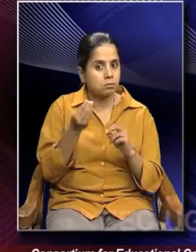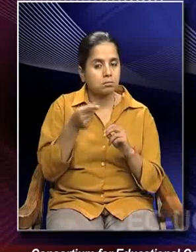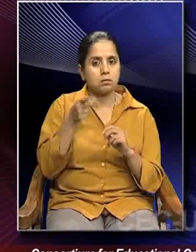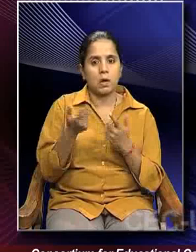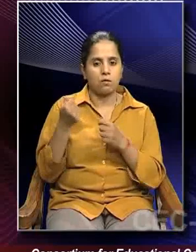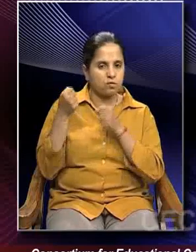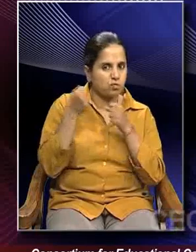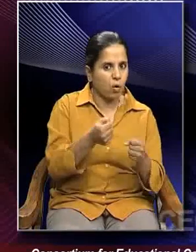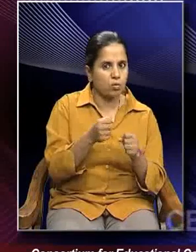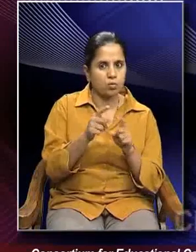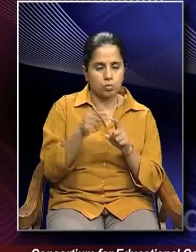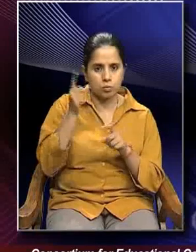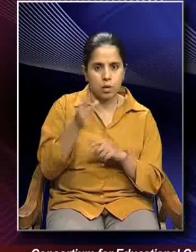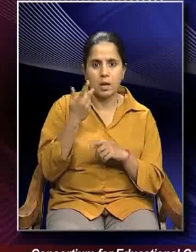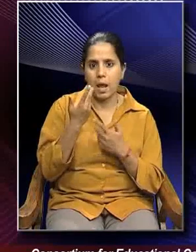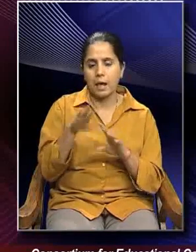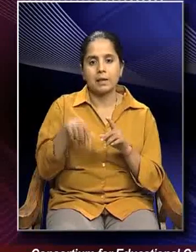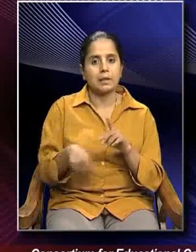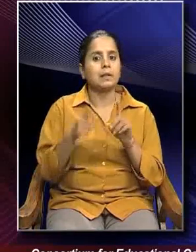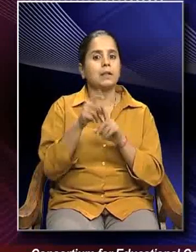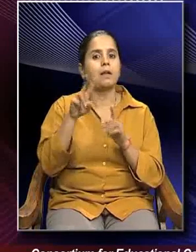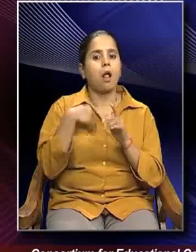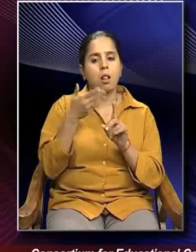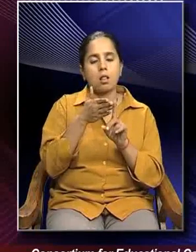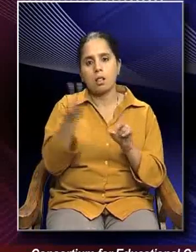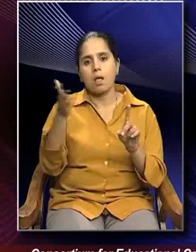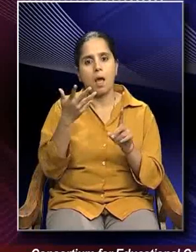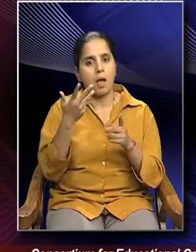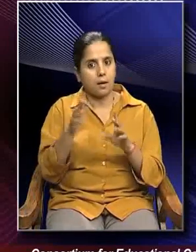coercion. So any deviance from or any